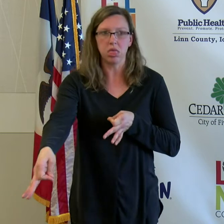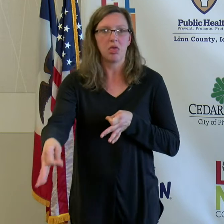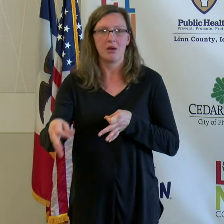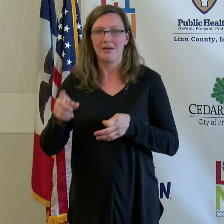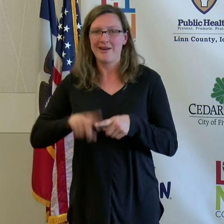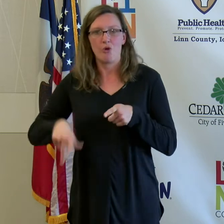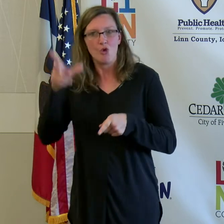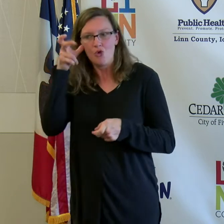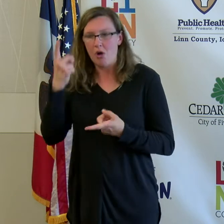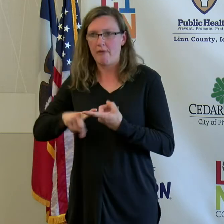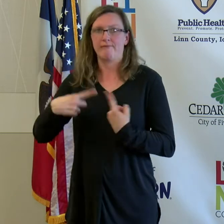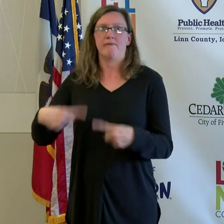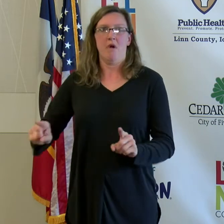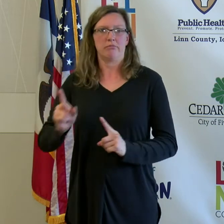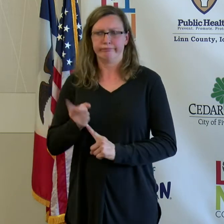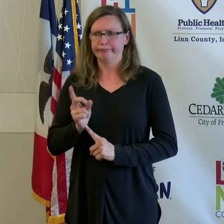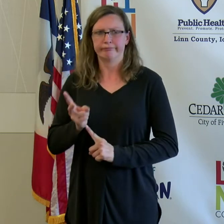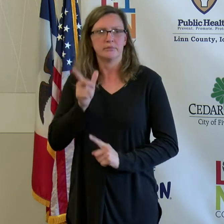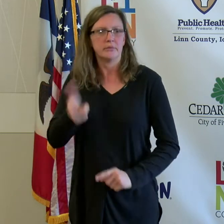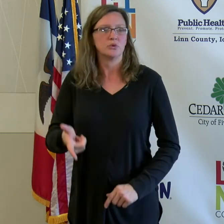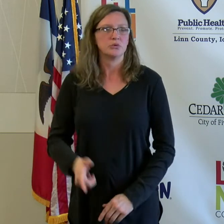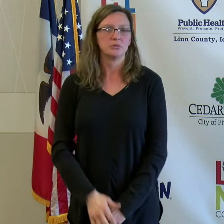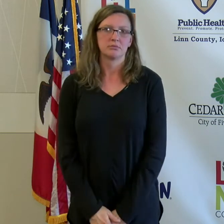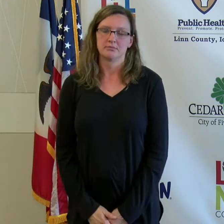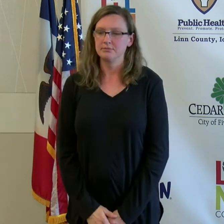Please go ahead with your question.